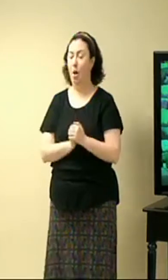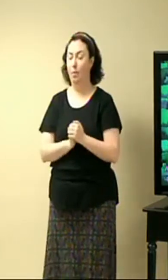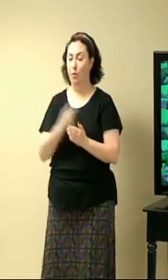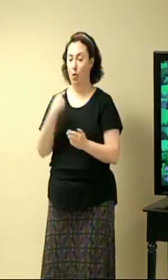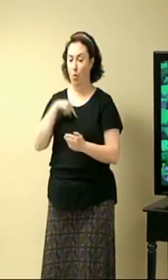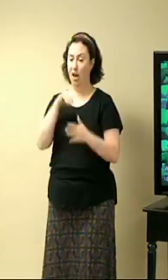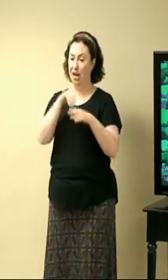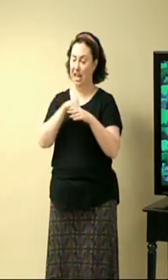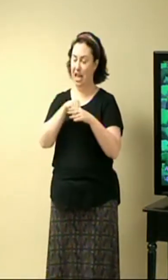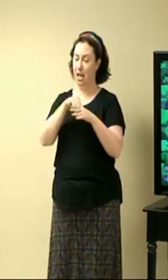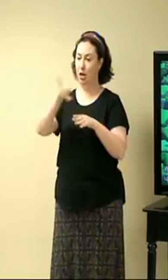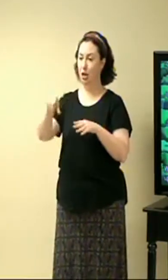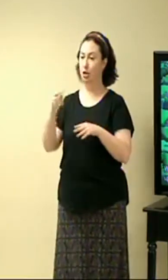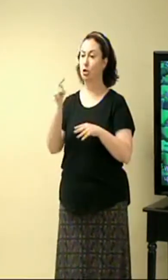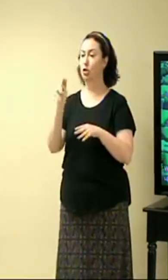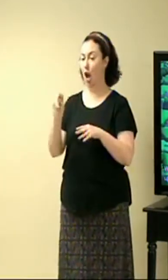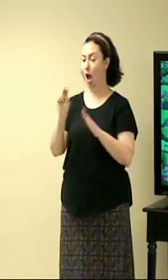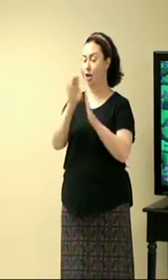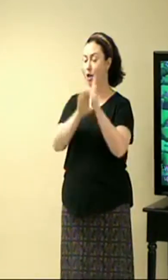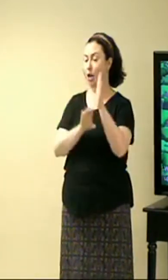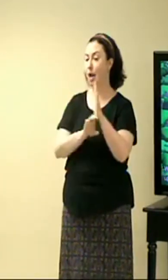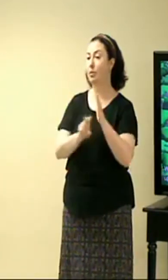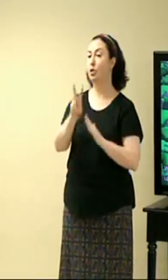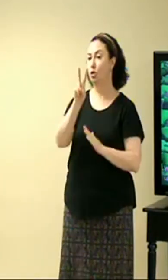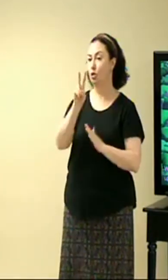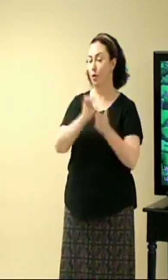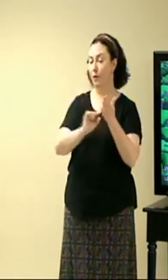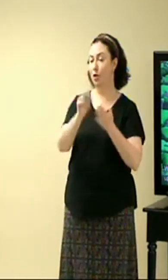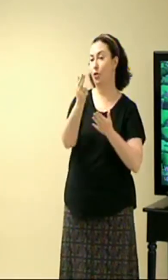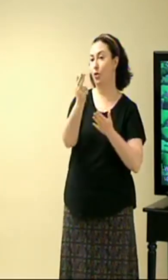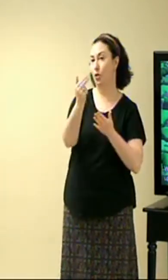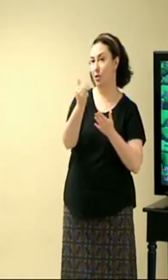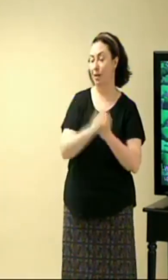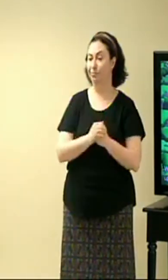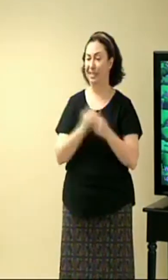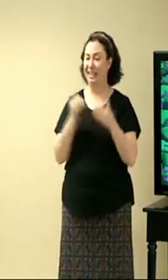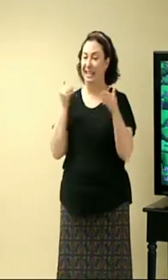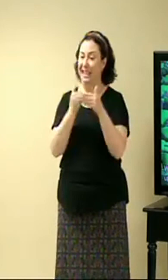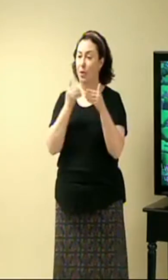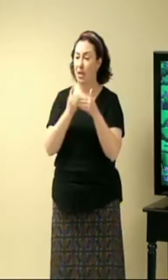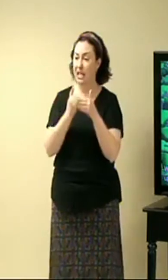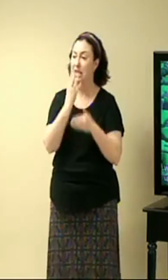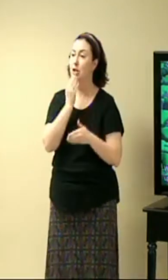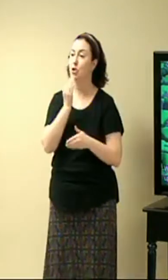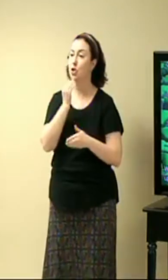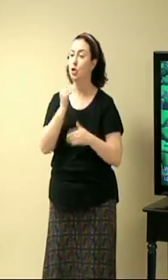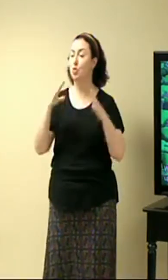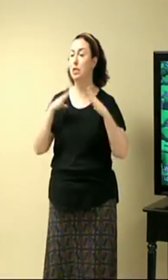verse 13. Let's just read the first two verses. When it was almost time for the Jewish Passover,